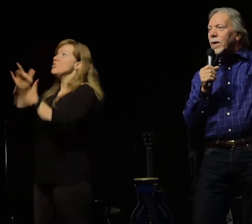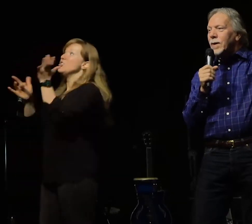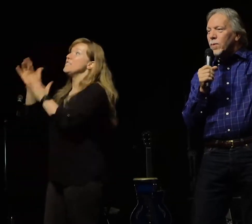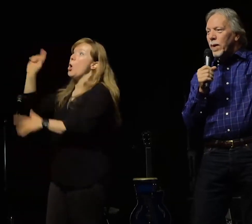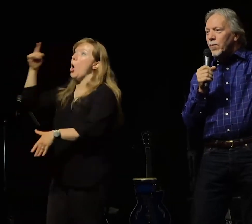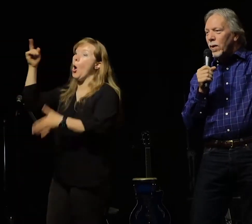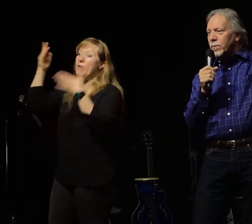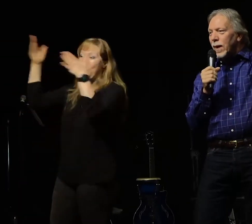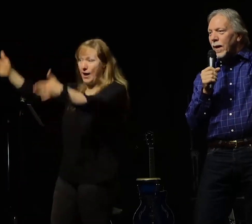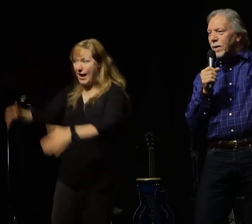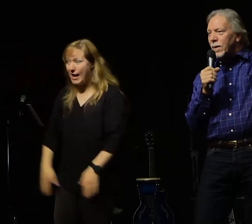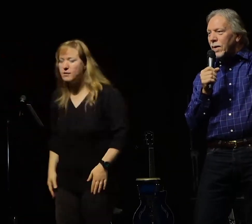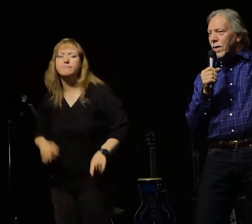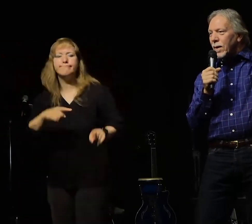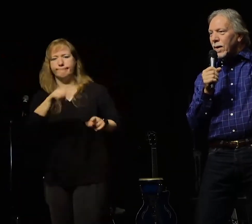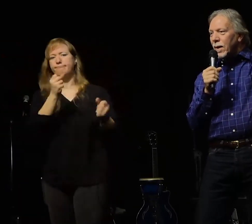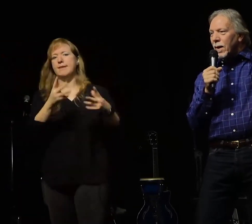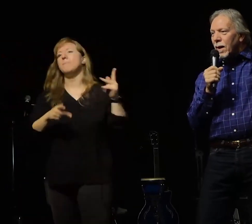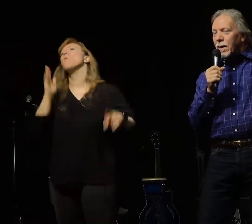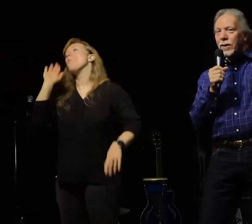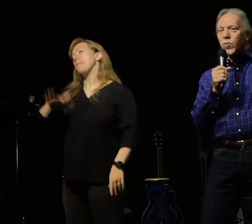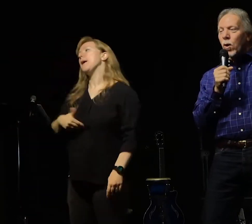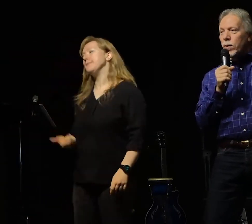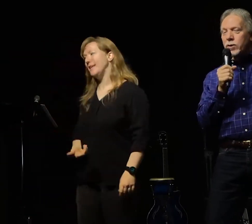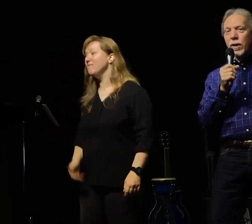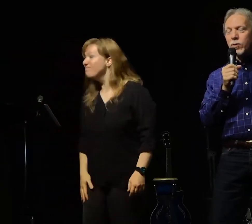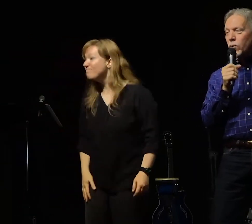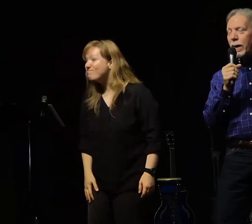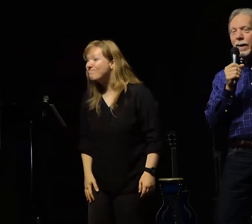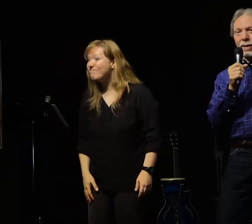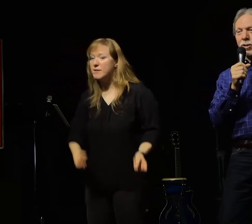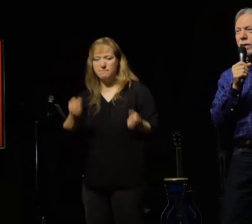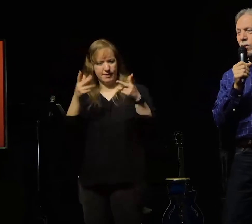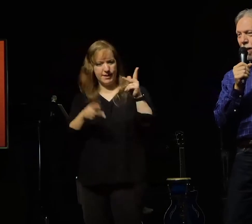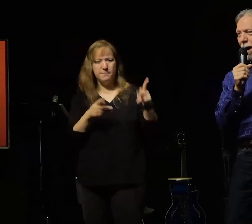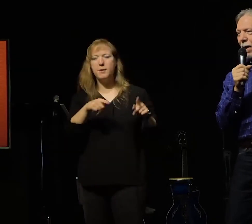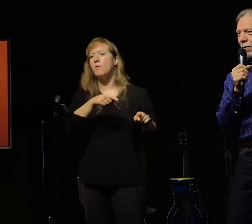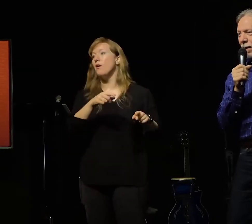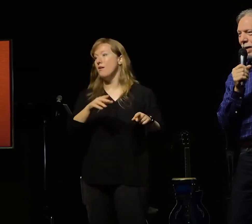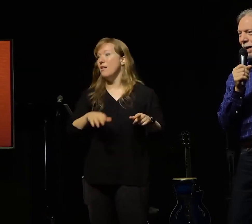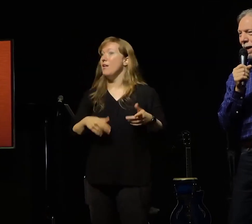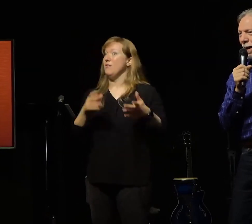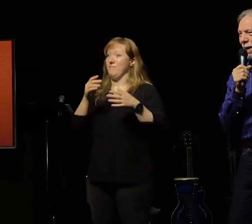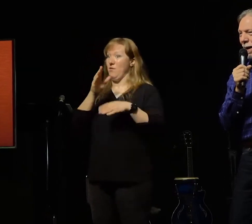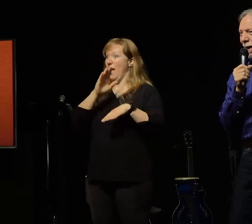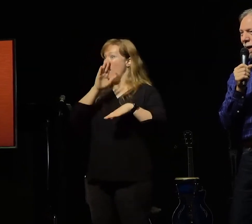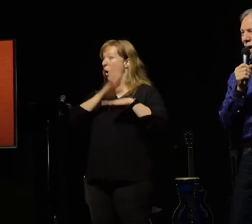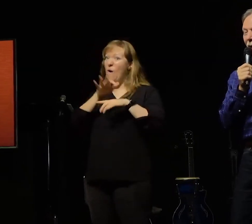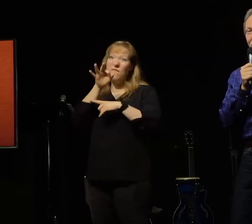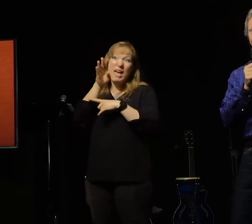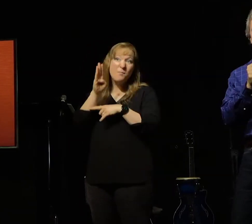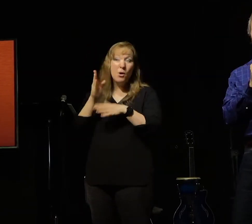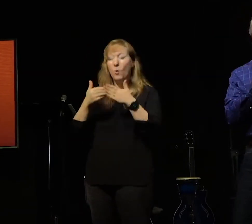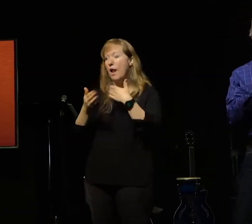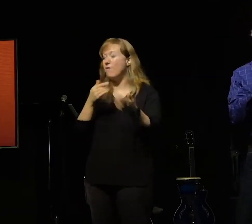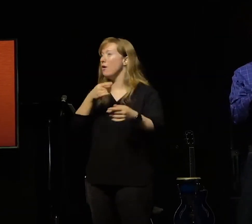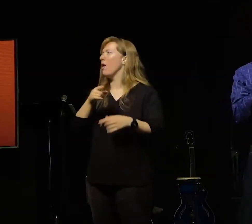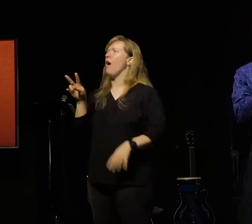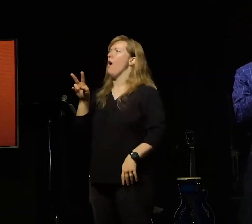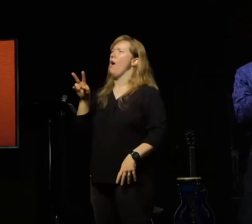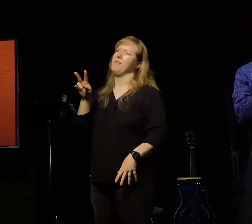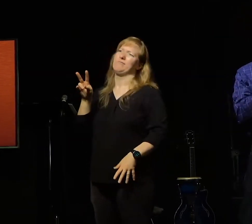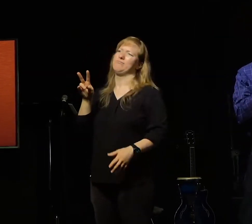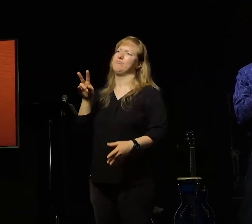You're going to get some people upset. This world, the social media, shut you down. They don't want to hear